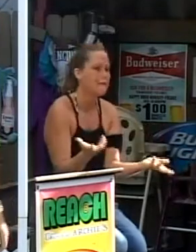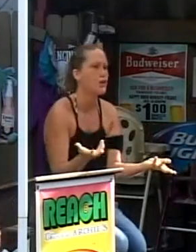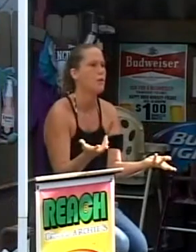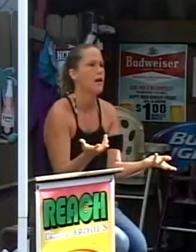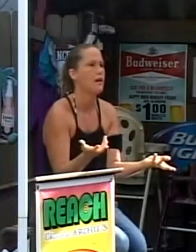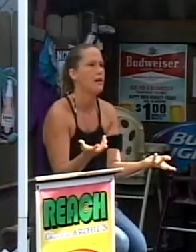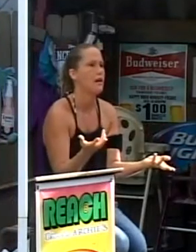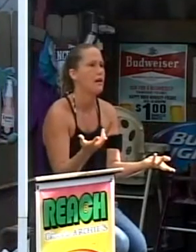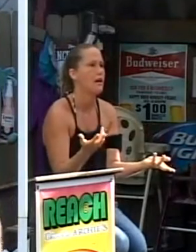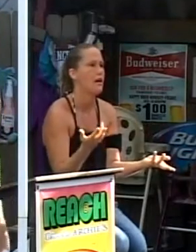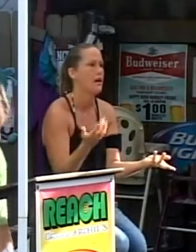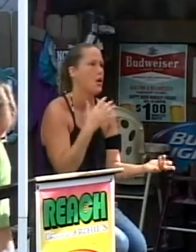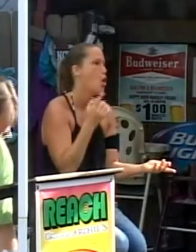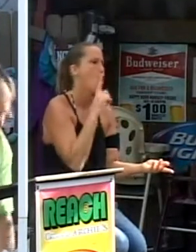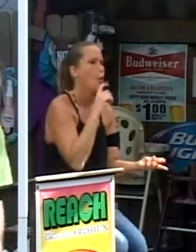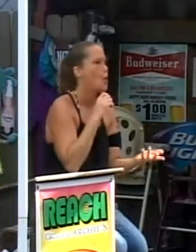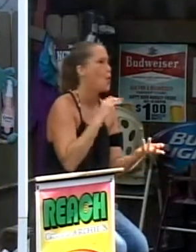me.